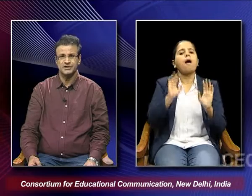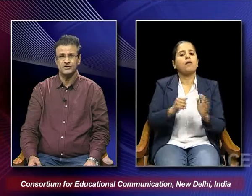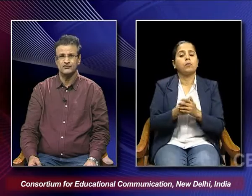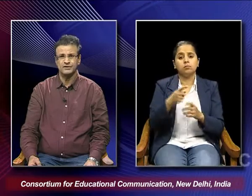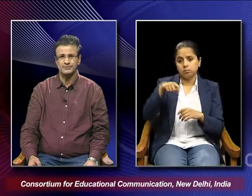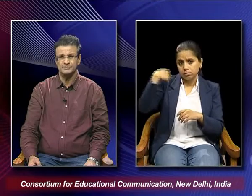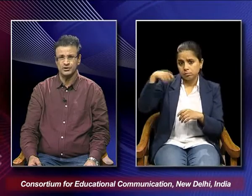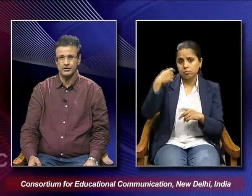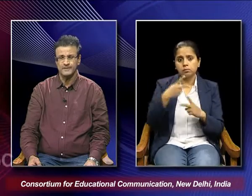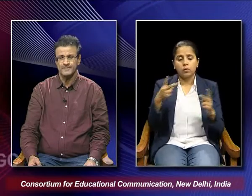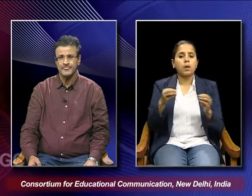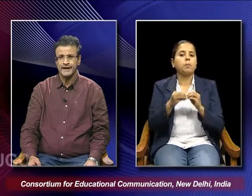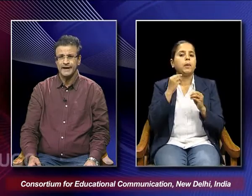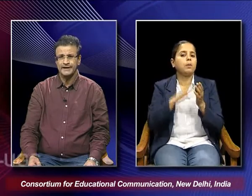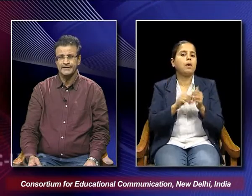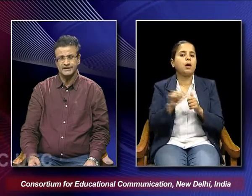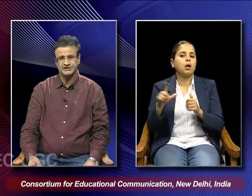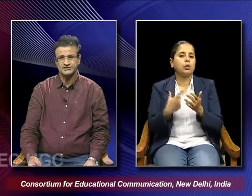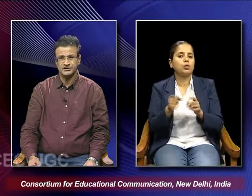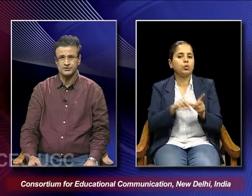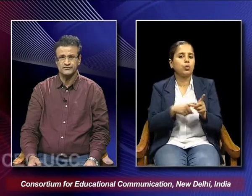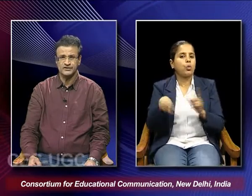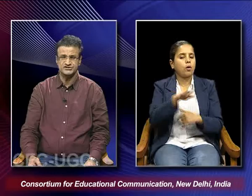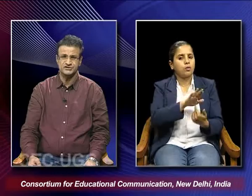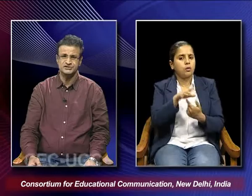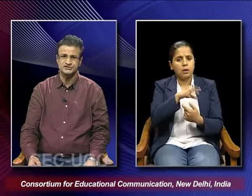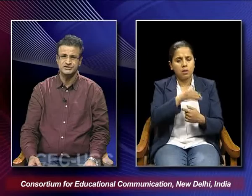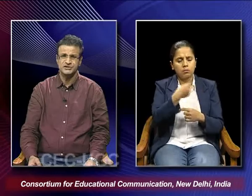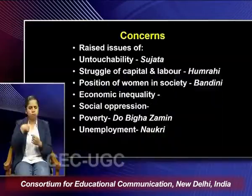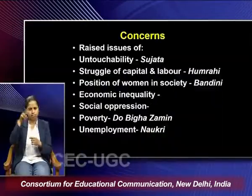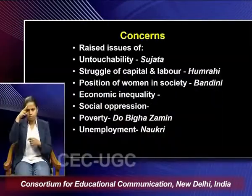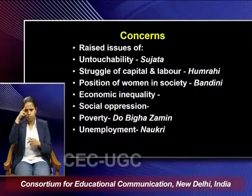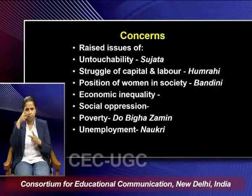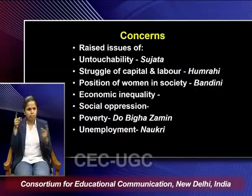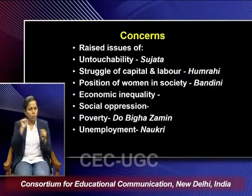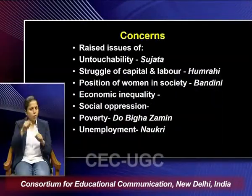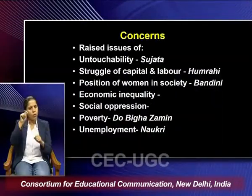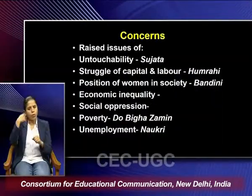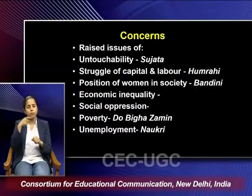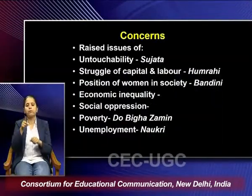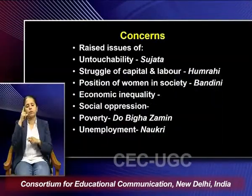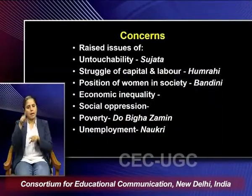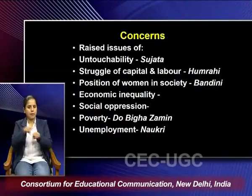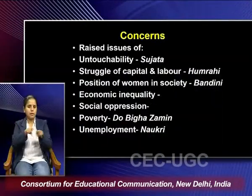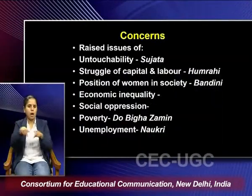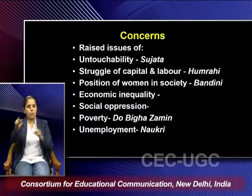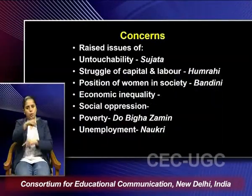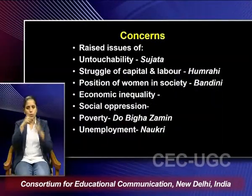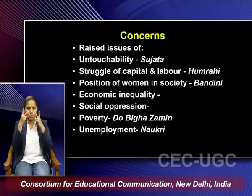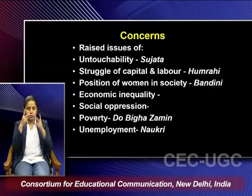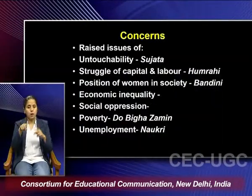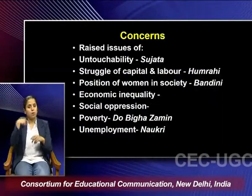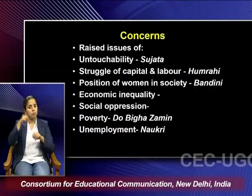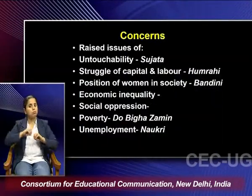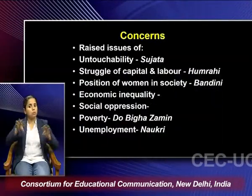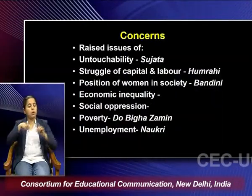cinema of Bimal Roy. And he raised a number of concerns in his film. For example, when you see the kind of cinema